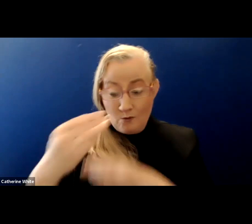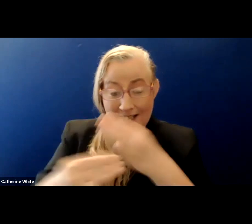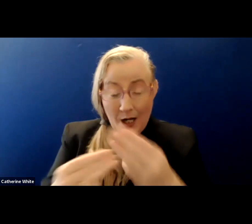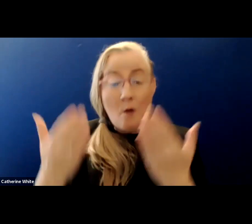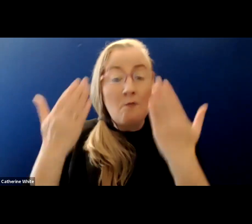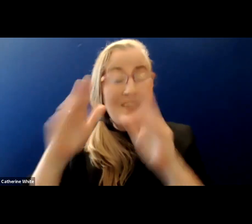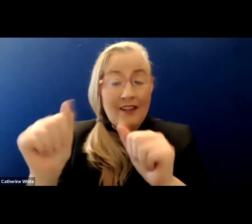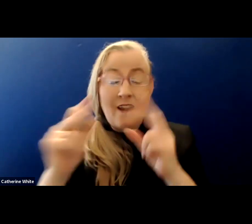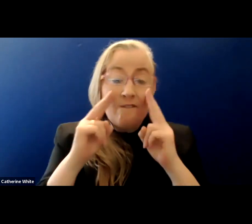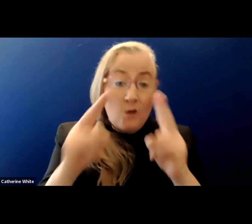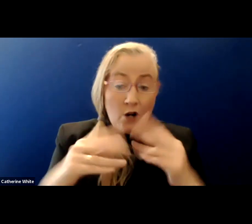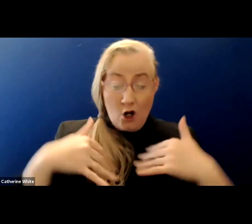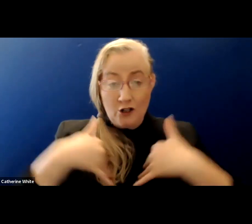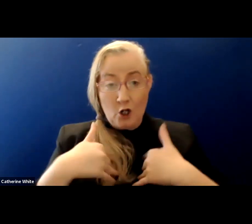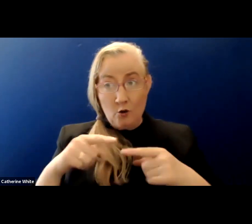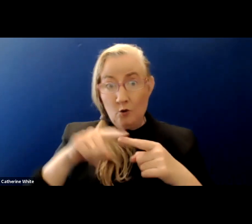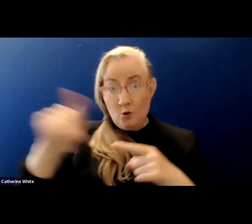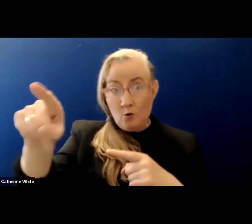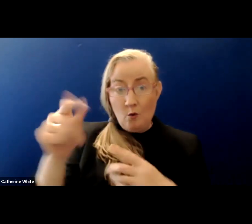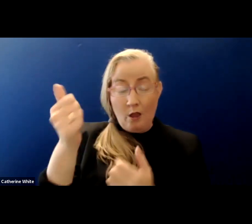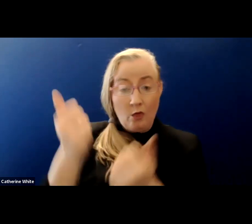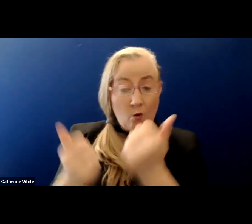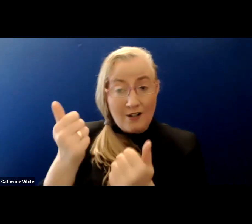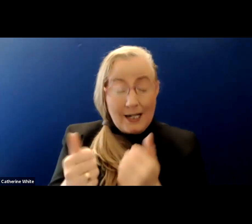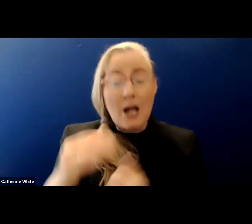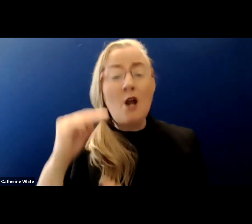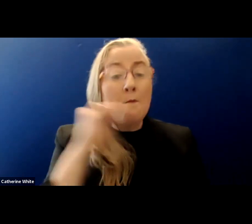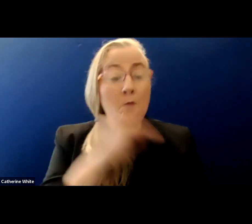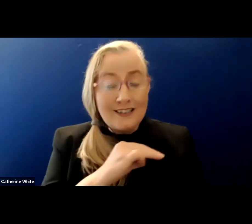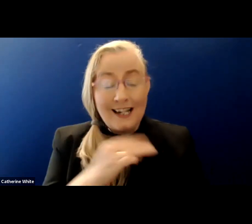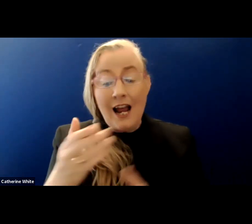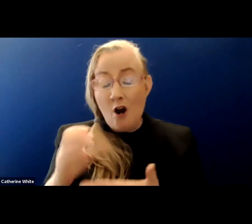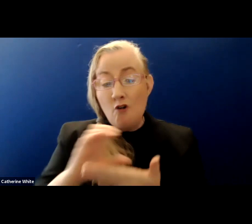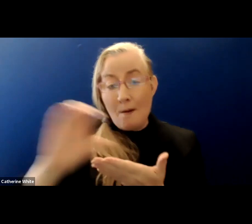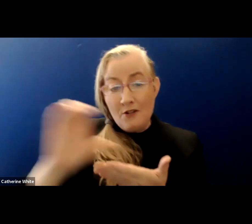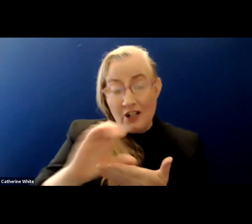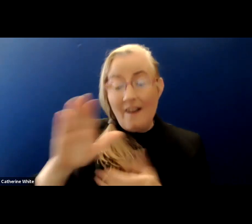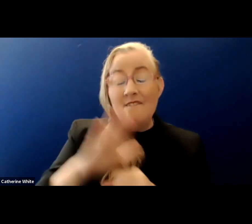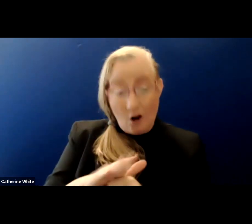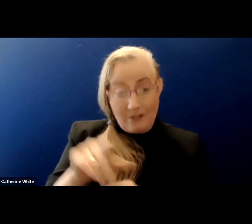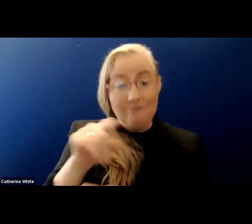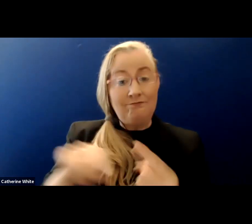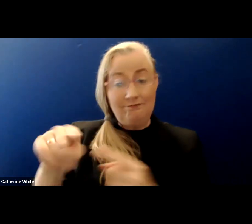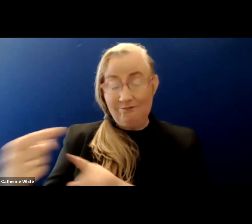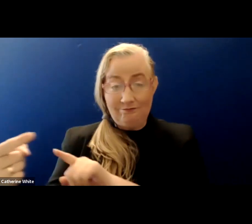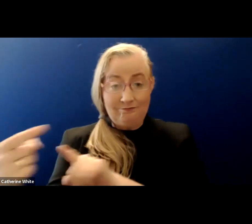and concerns to the court, and importantly, the right to seek reparations from the convicted person.